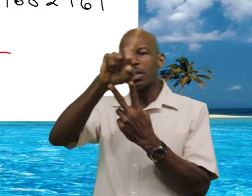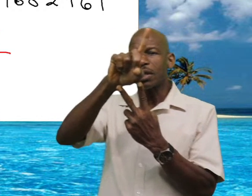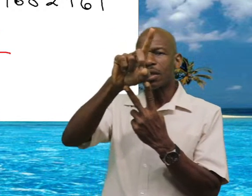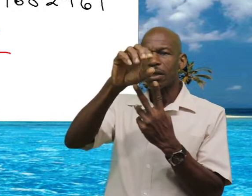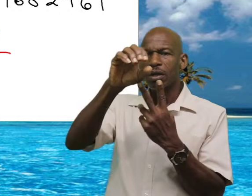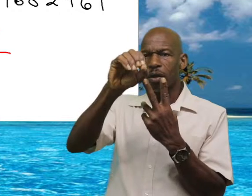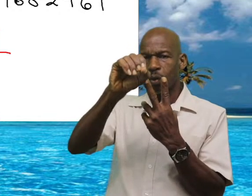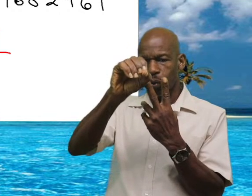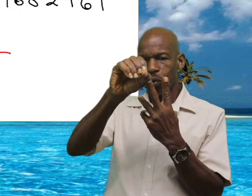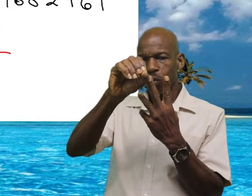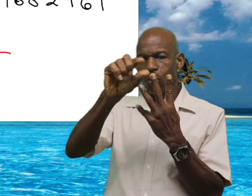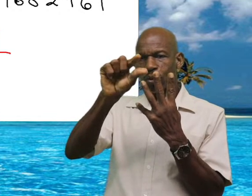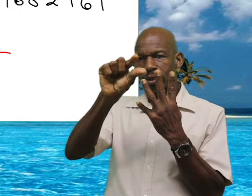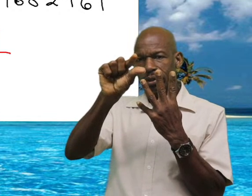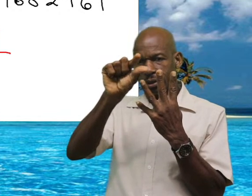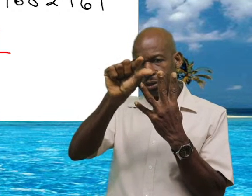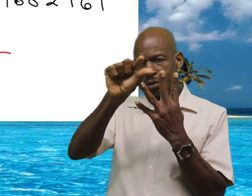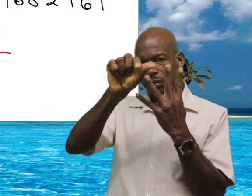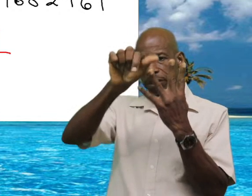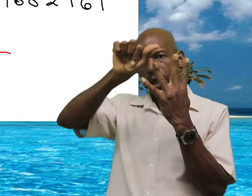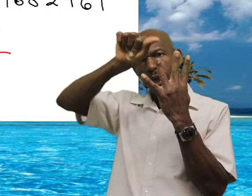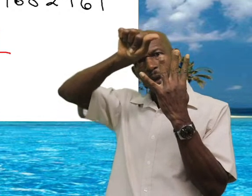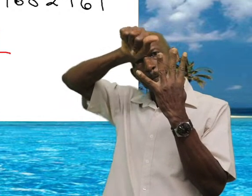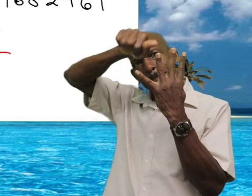This shows that it is